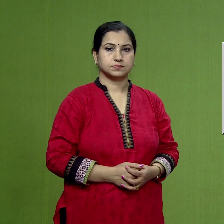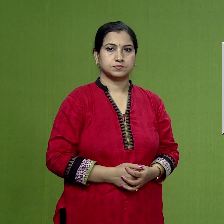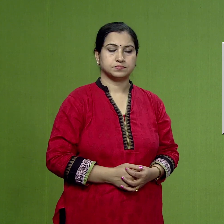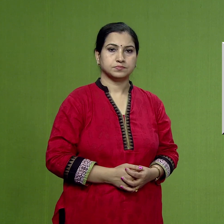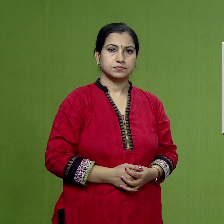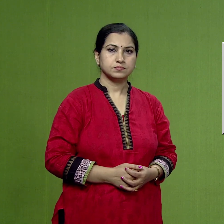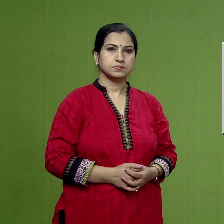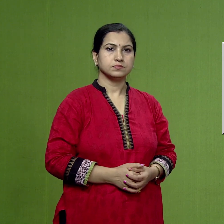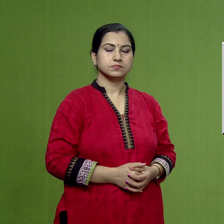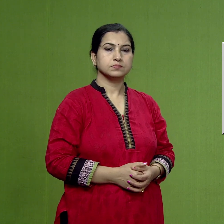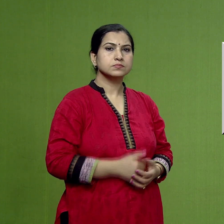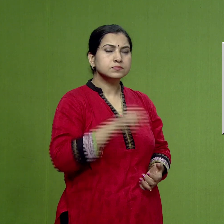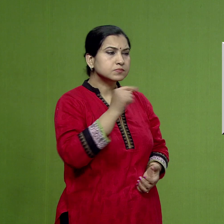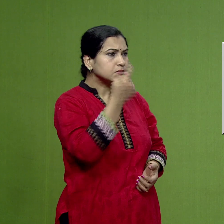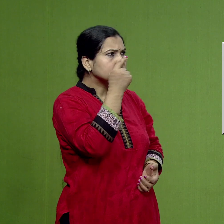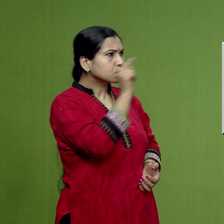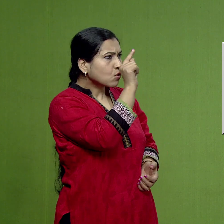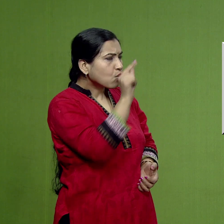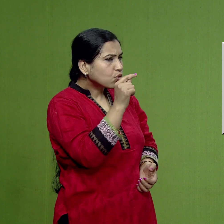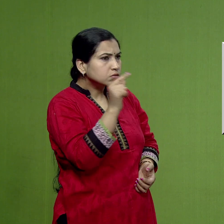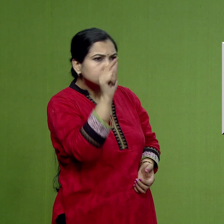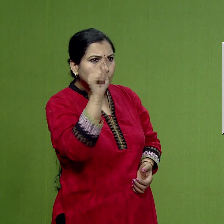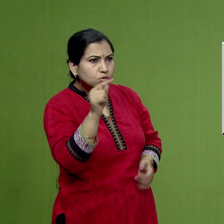The patterns of the spread of population in them are different.